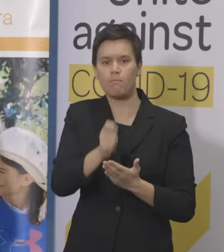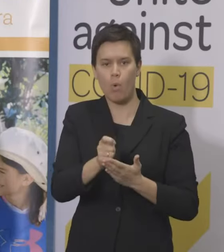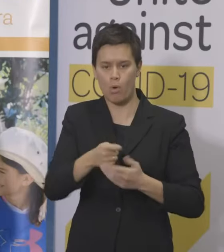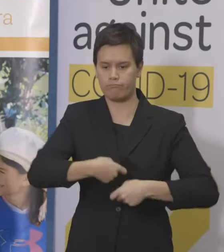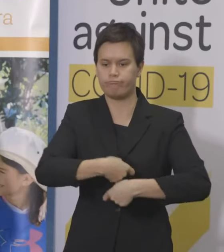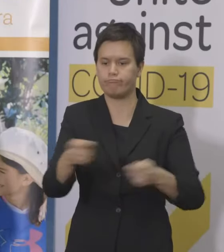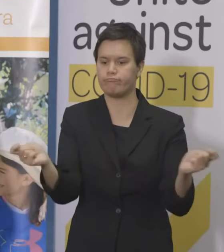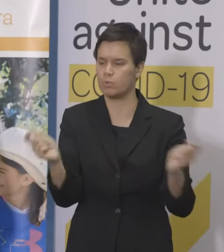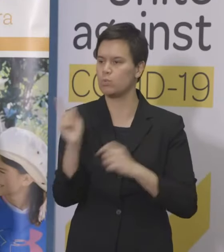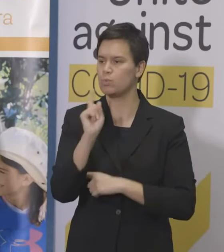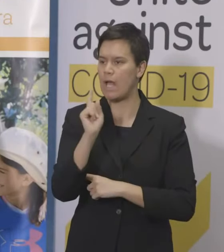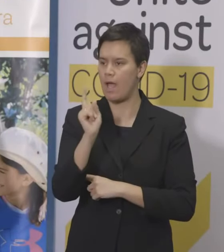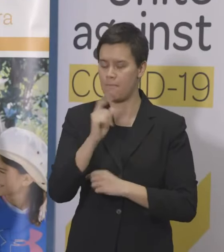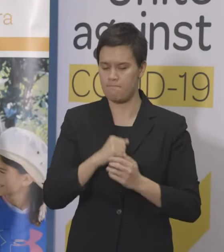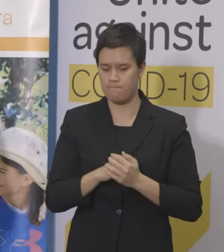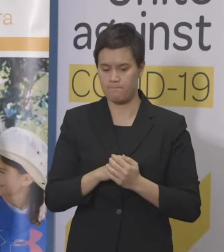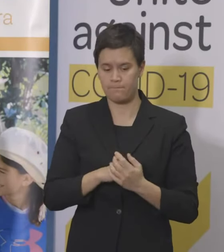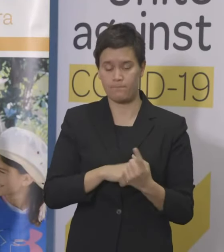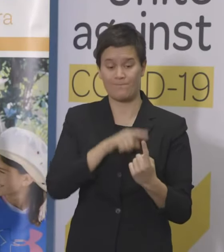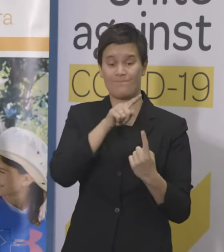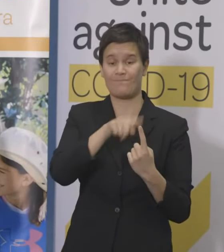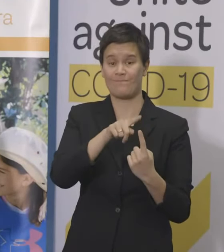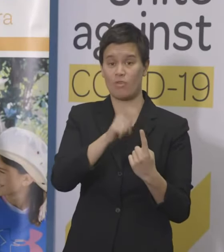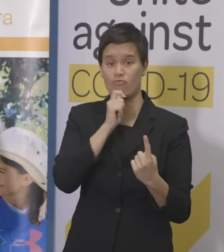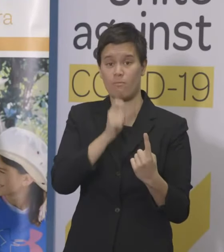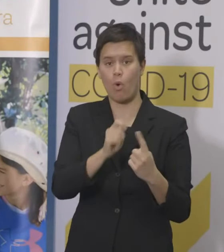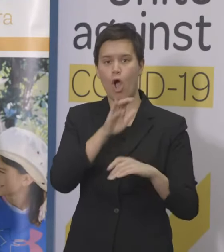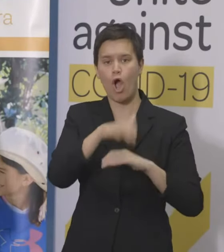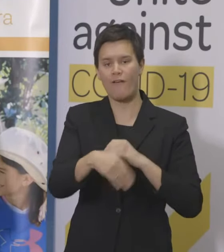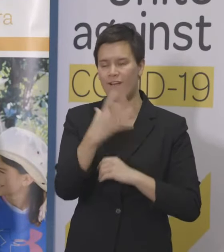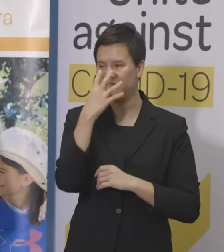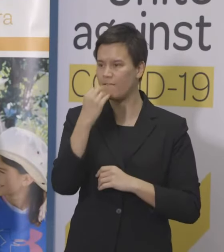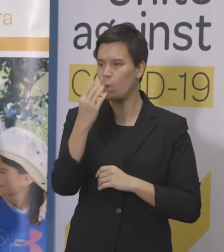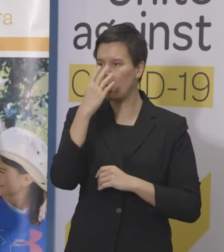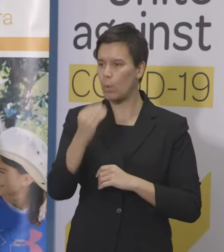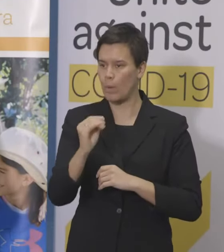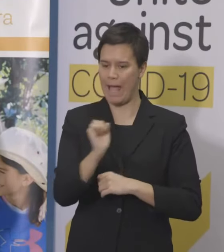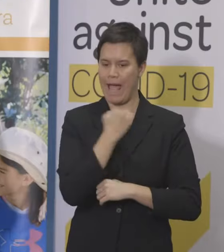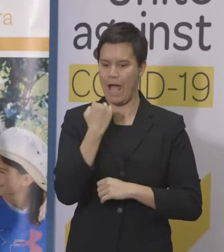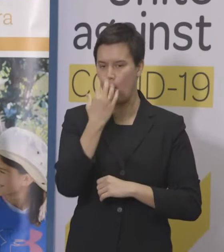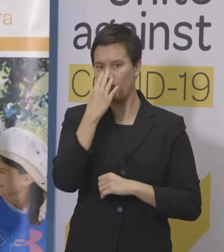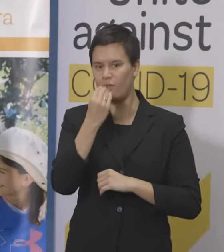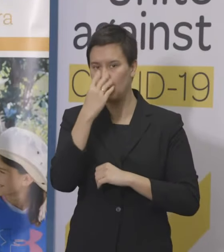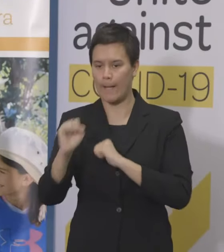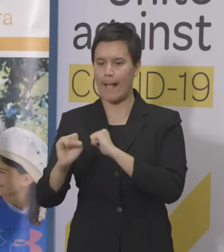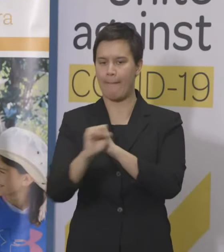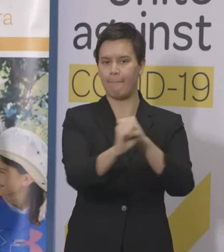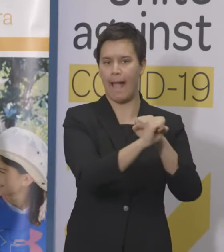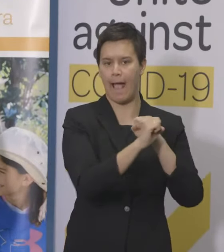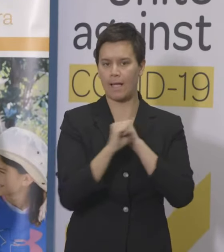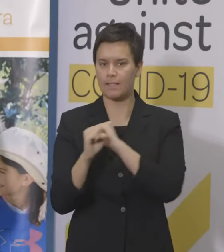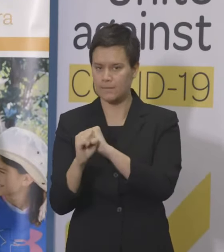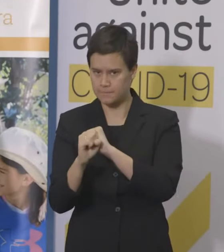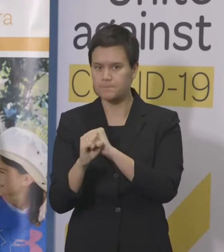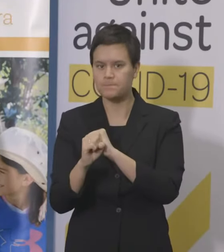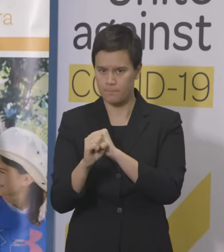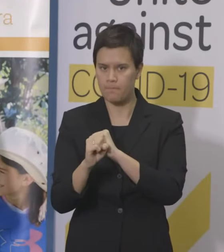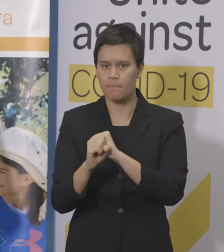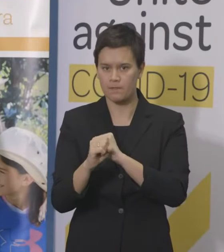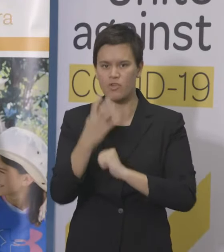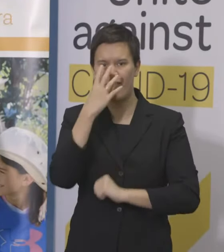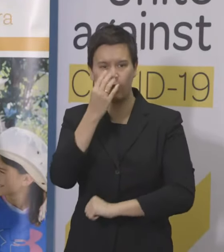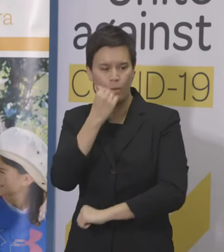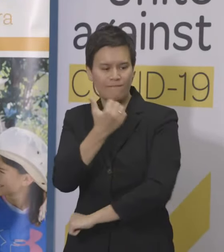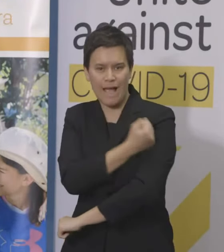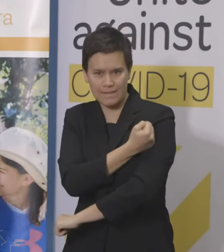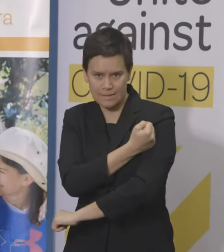Reports, first of all, into this year's influenza immunisation campaign that was undertaken largely through the period that we were